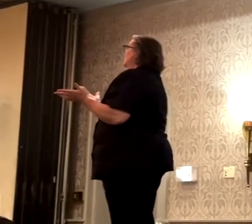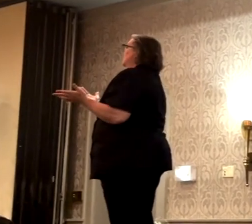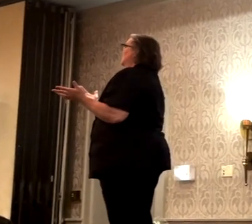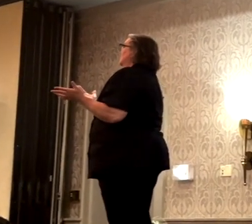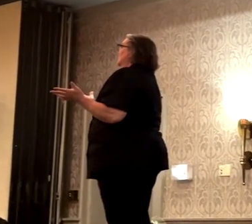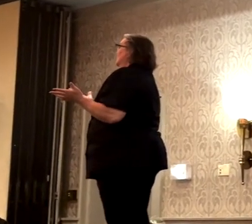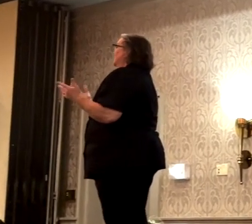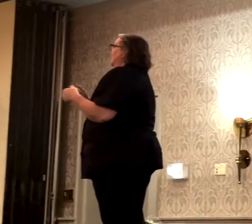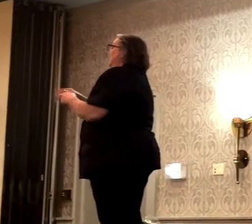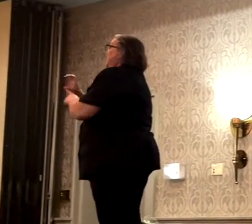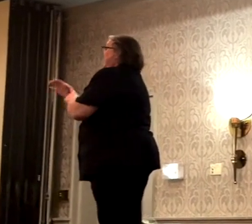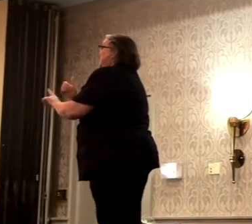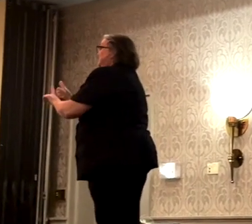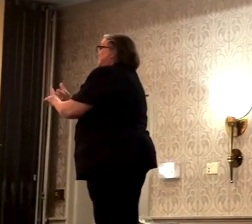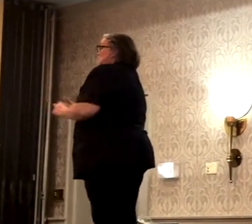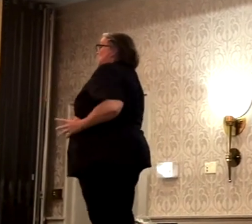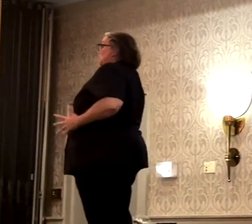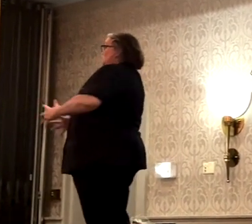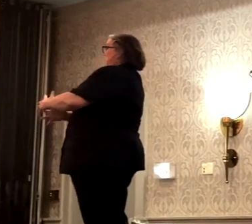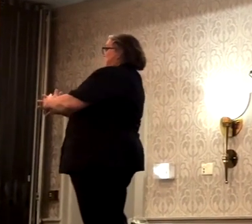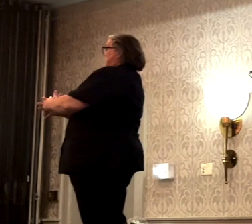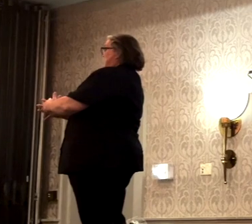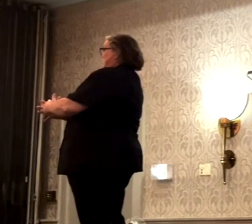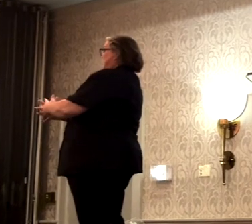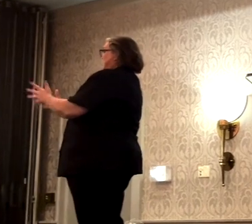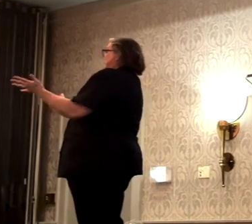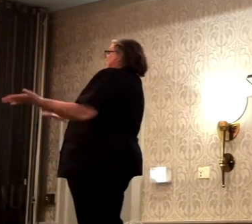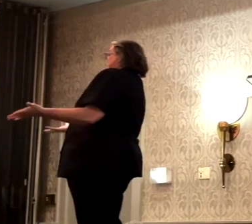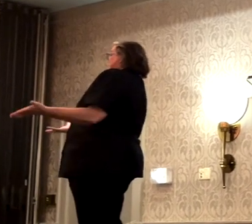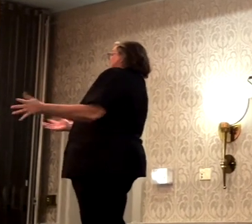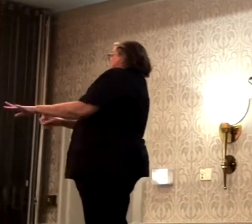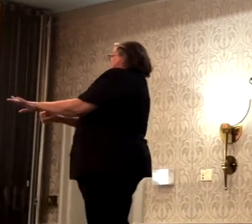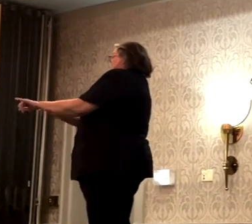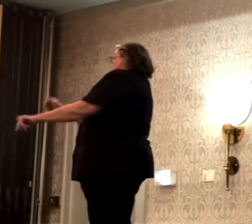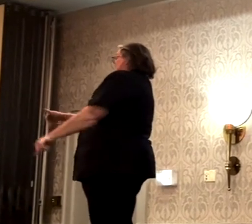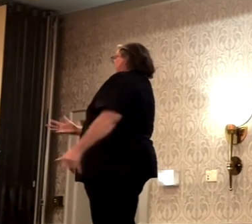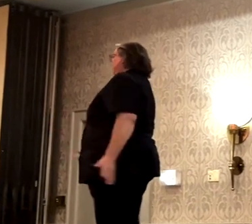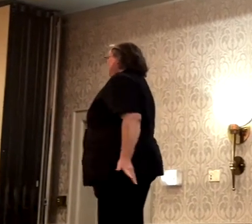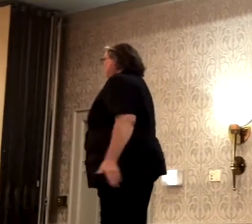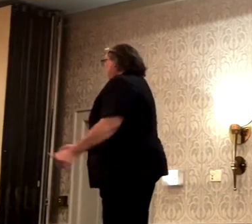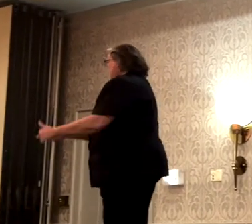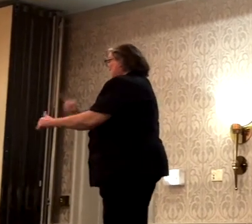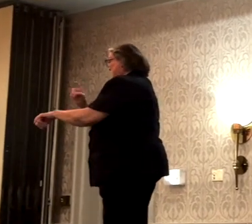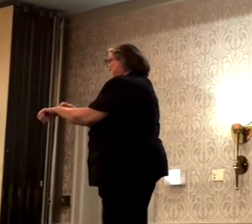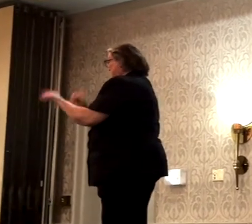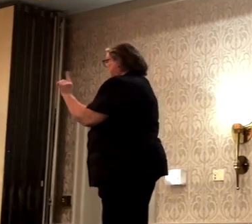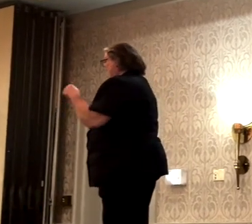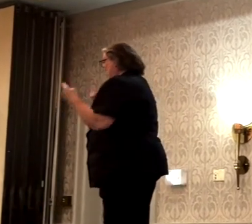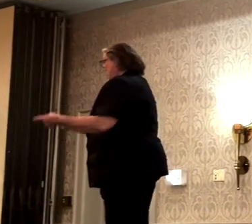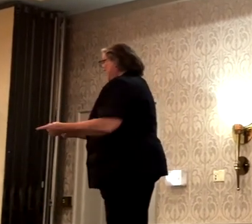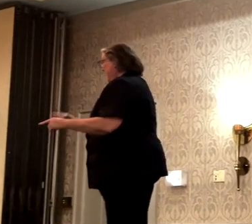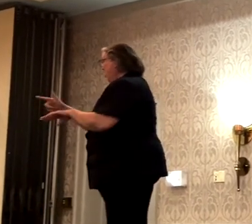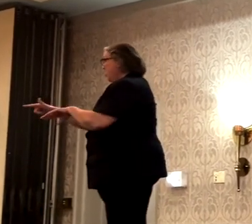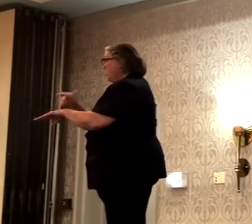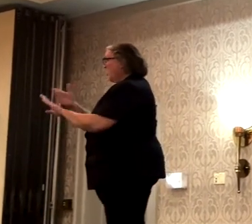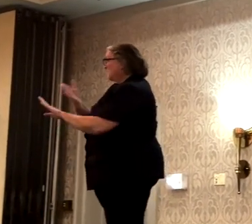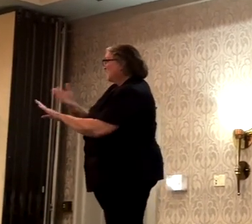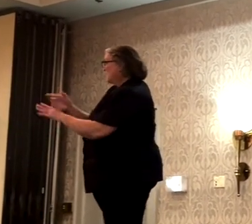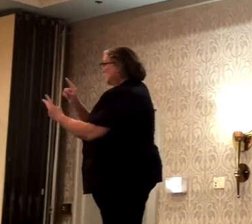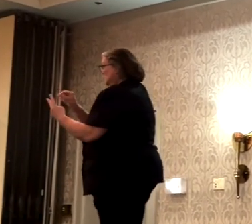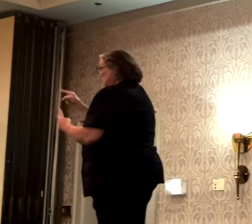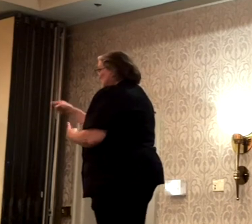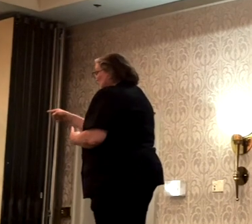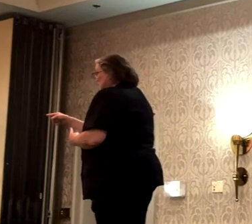clothes, which she quite obviously needed at the time. Long before her appointment